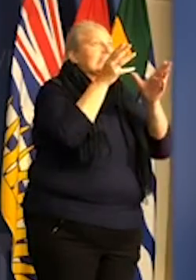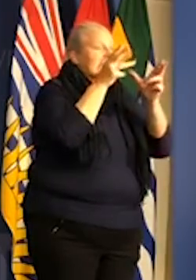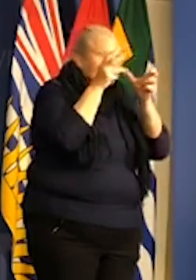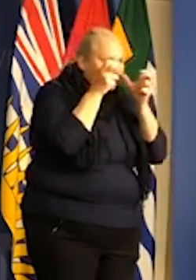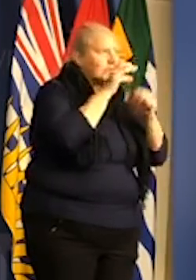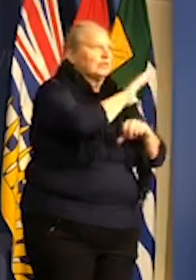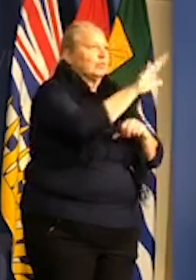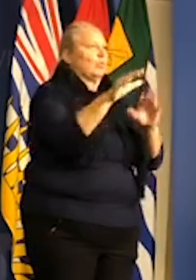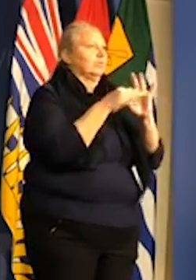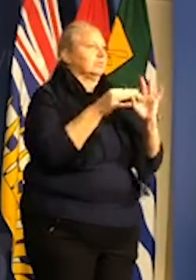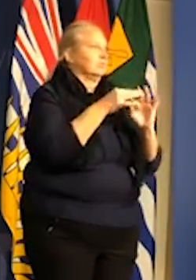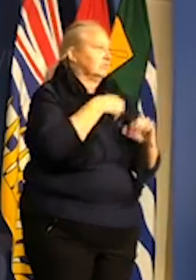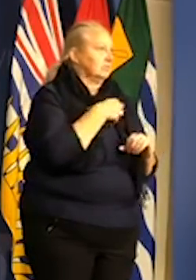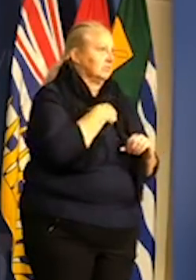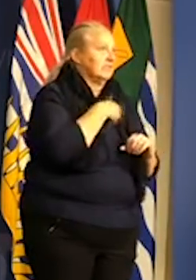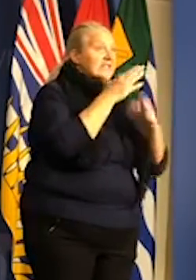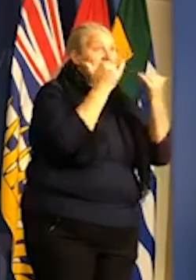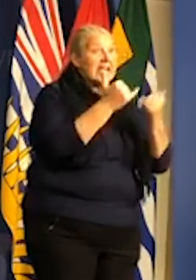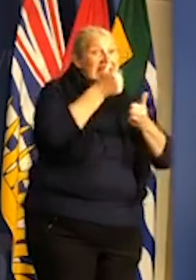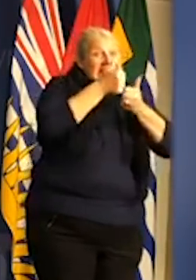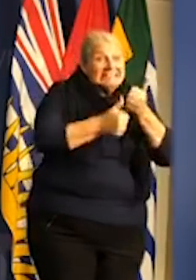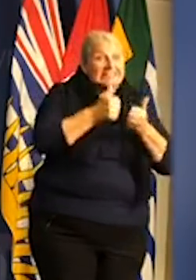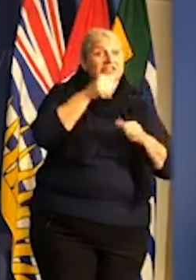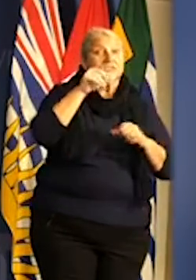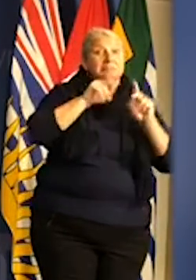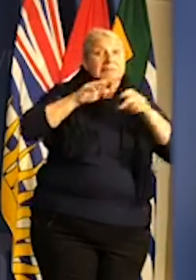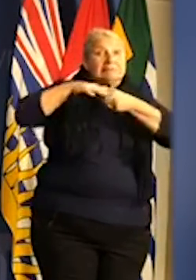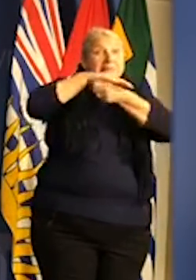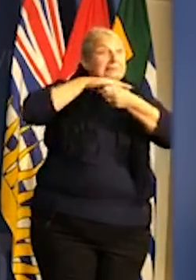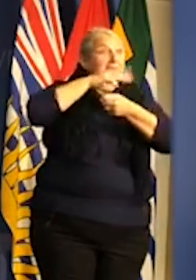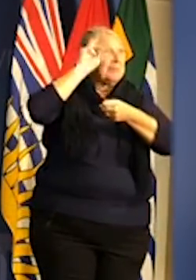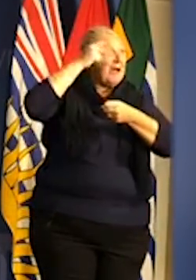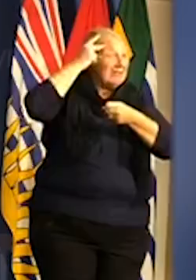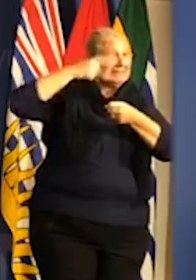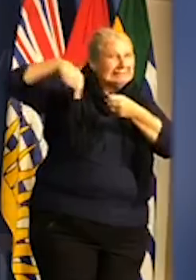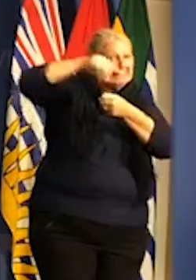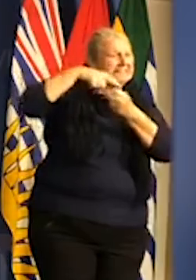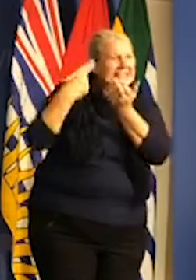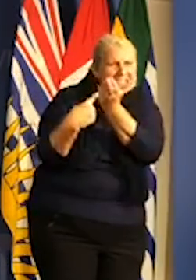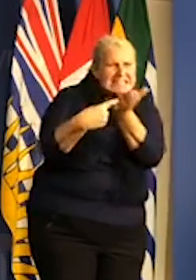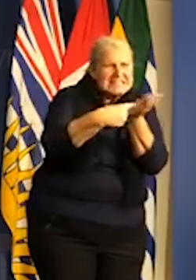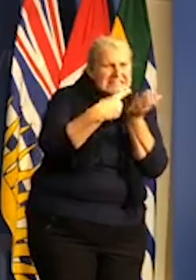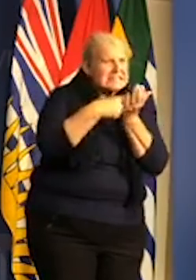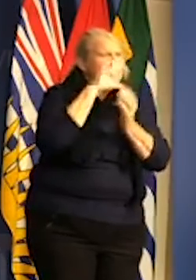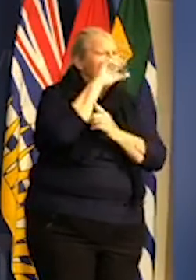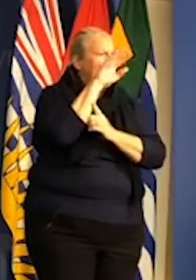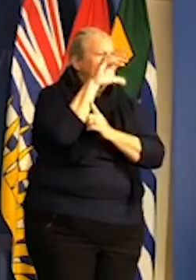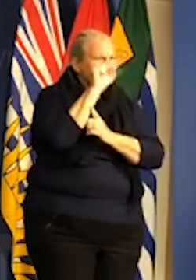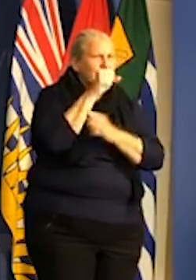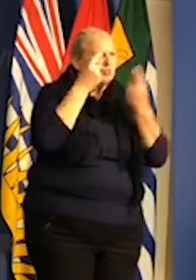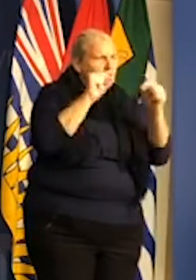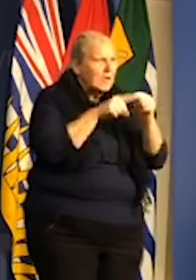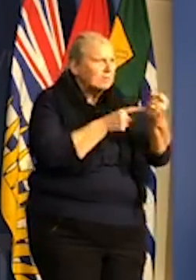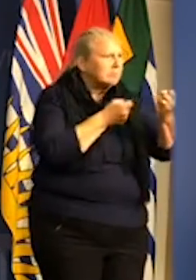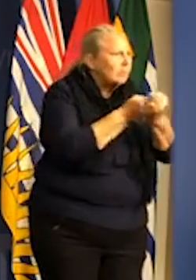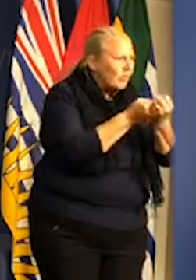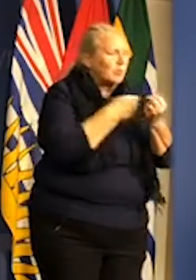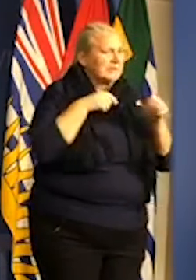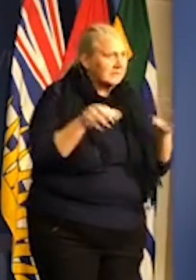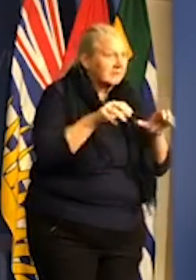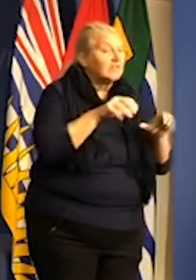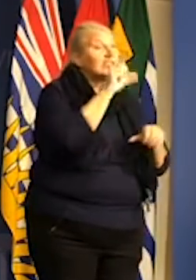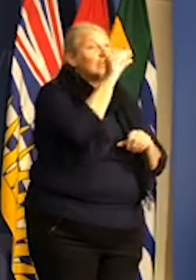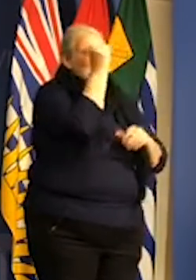Councillors in particular have been working hard to find ways to do everything we can to support you. That is why, as an